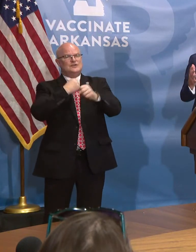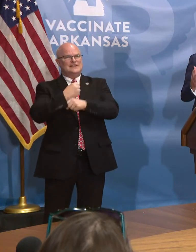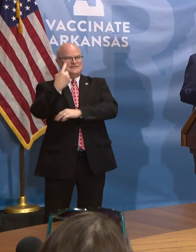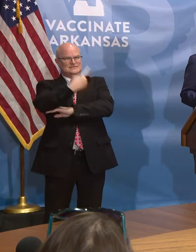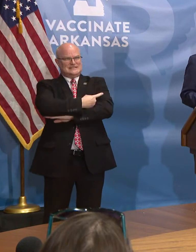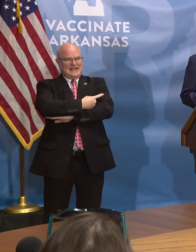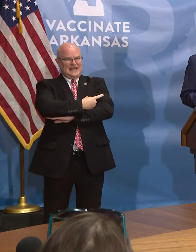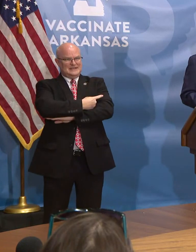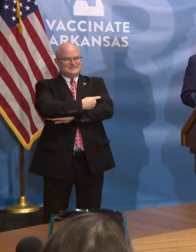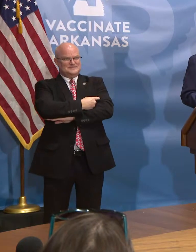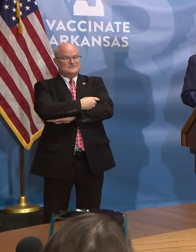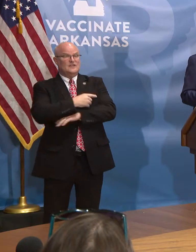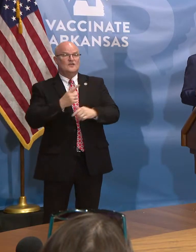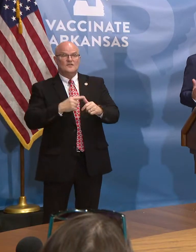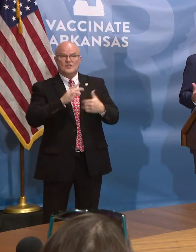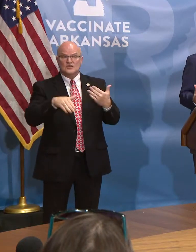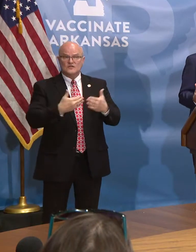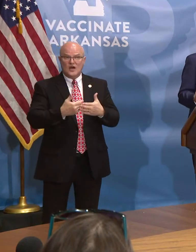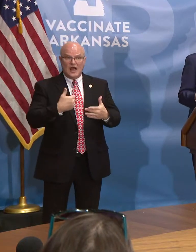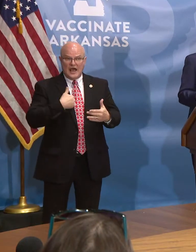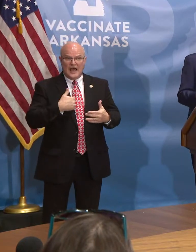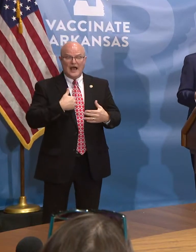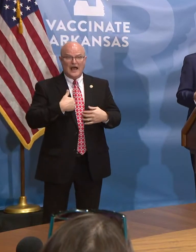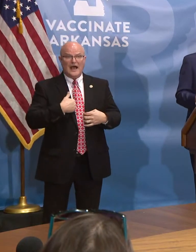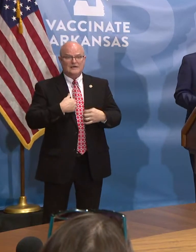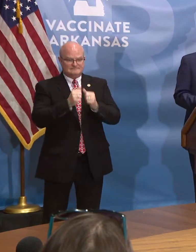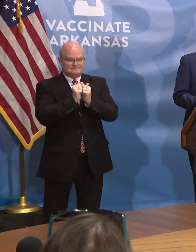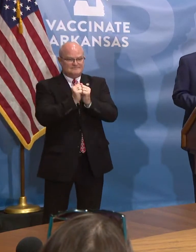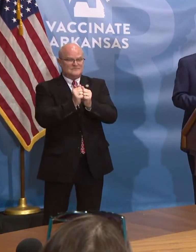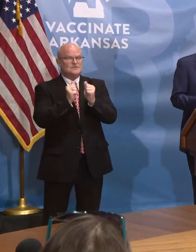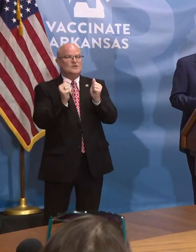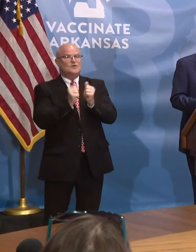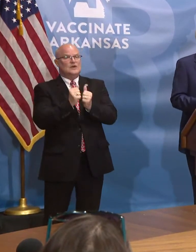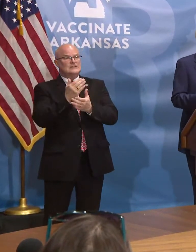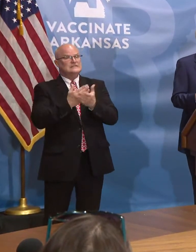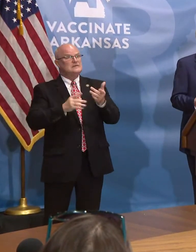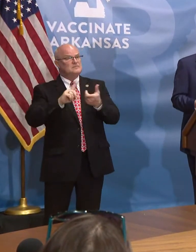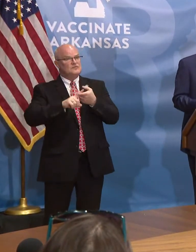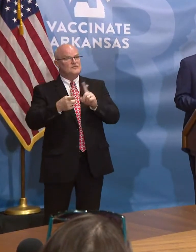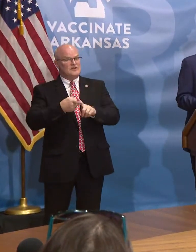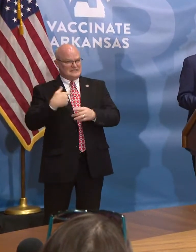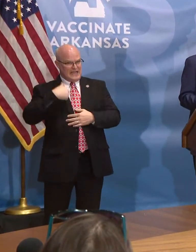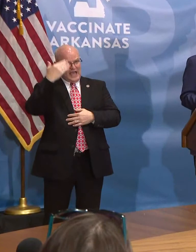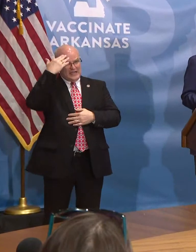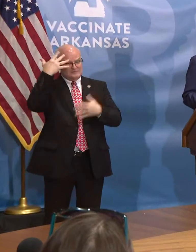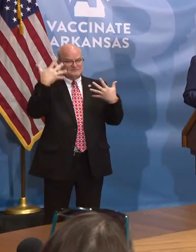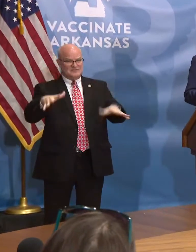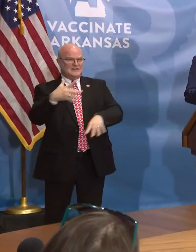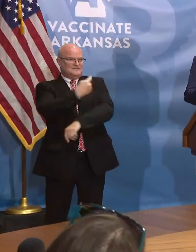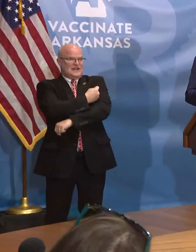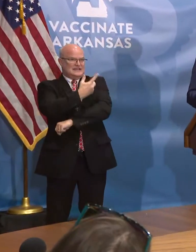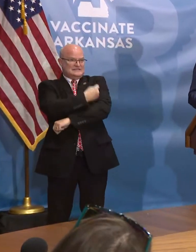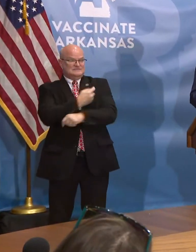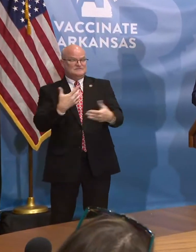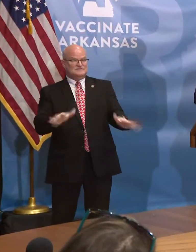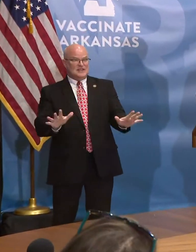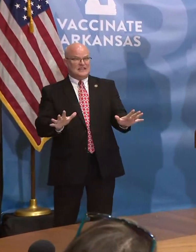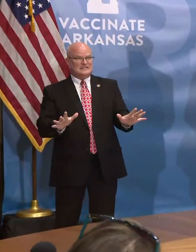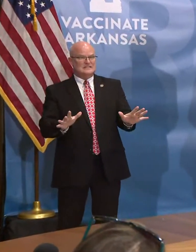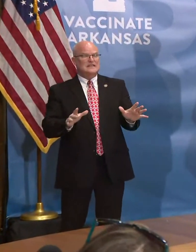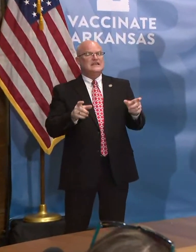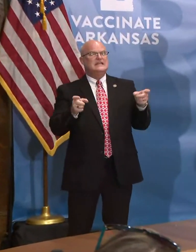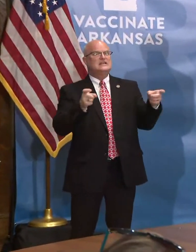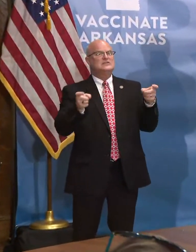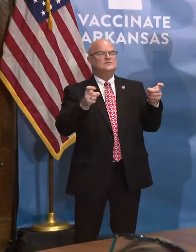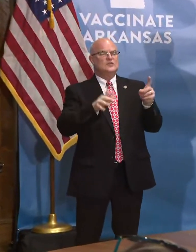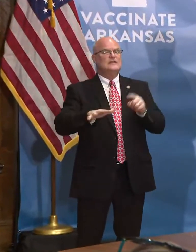First of all, I'm going to be getting together with some friends that I know have been vaccinated in a controlled